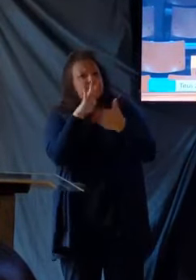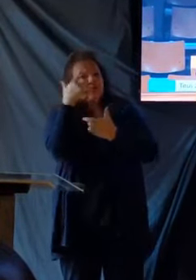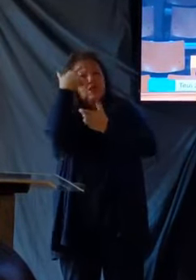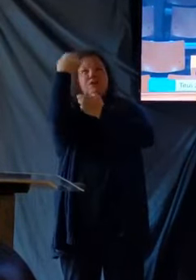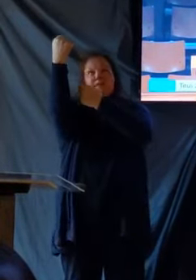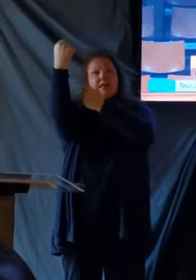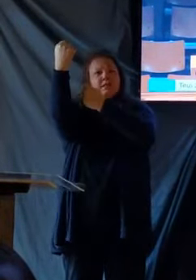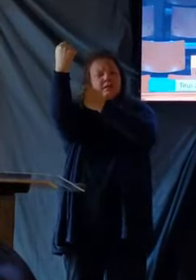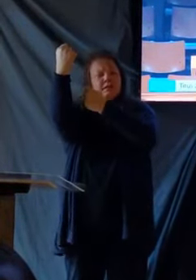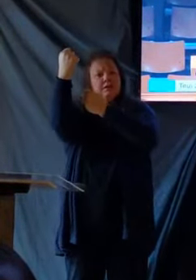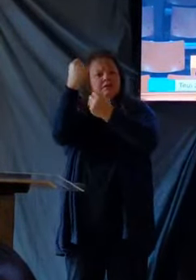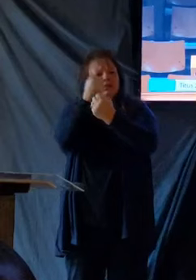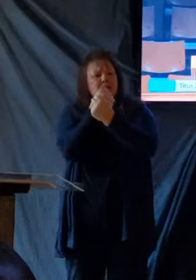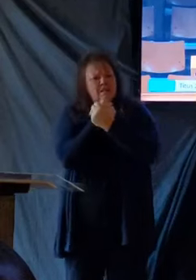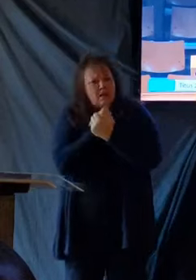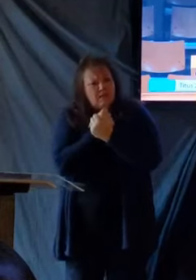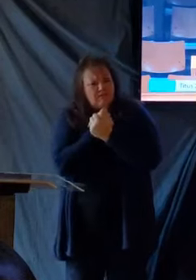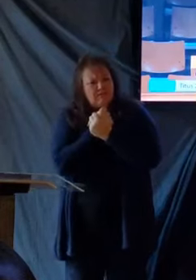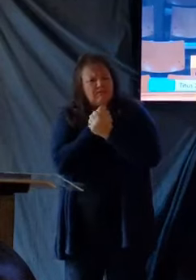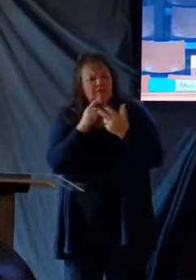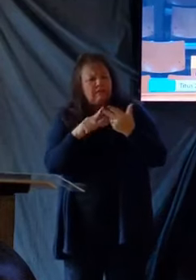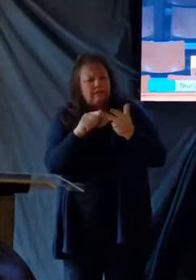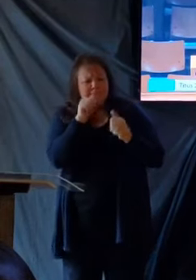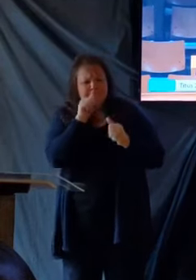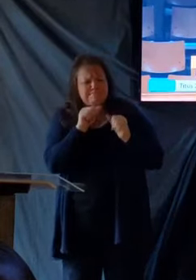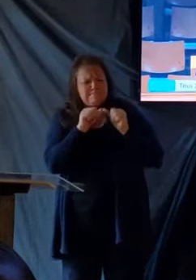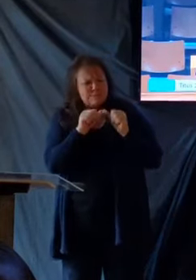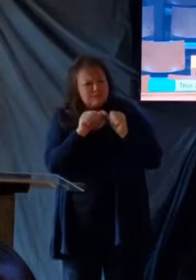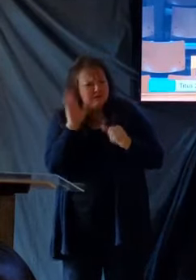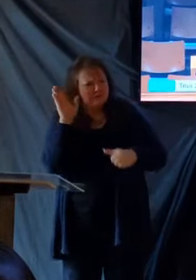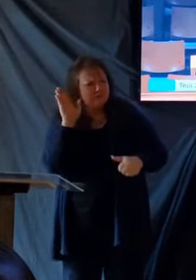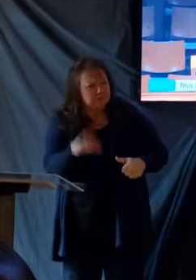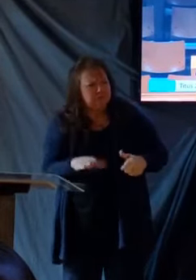faith, in love, in perseverance.